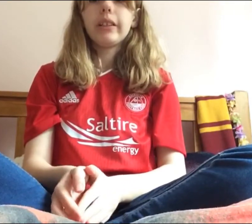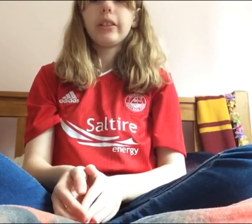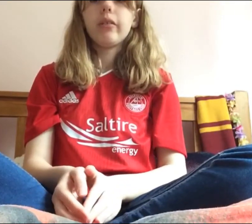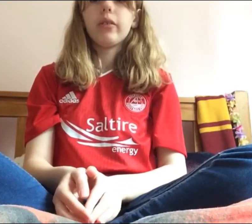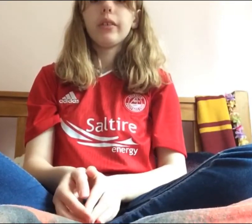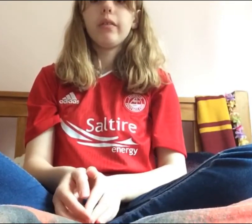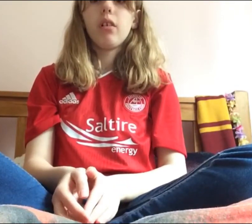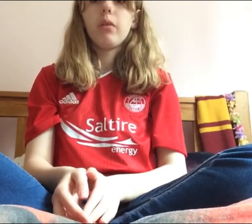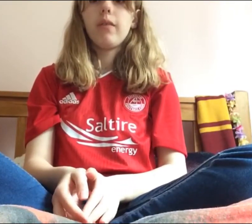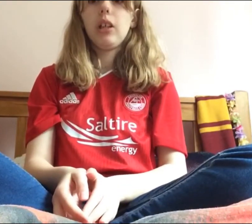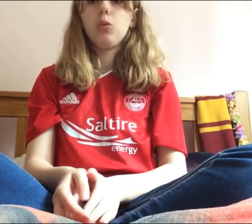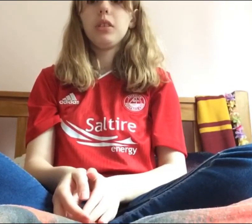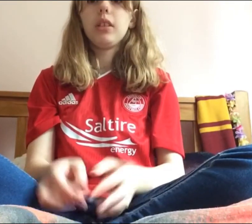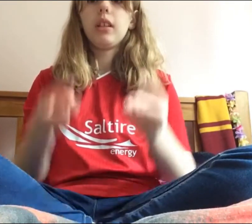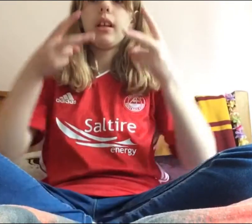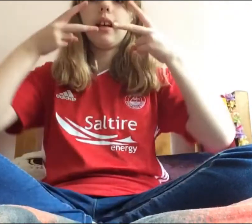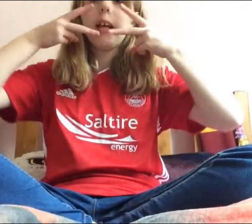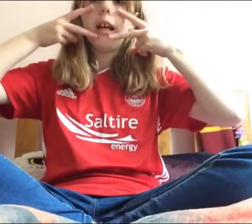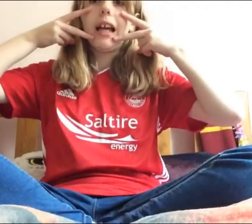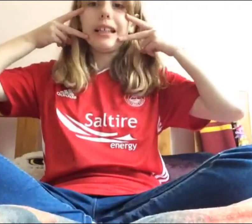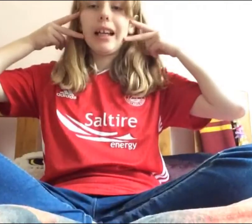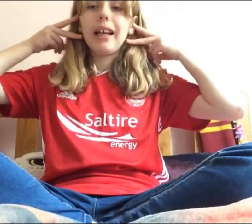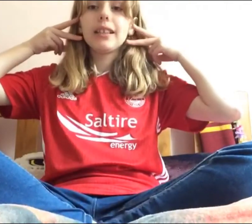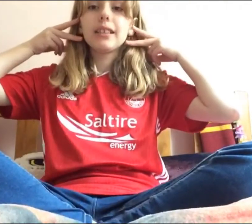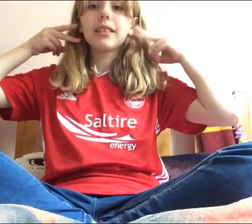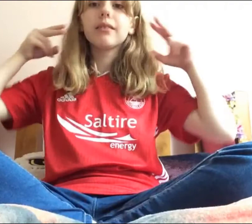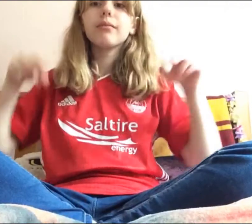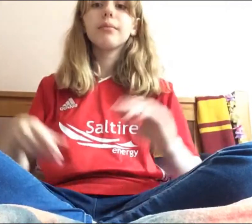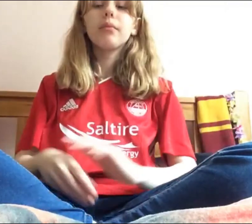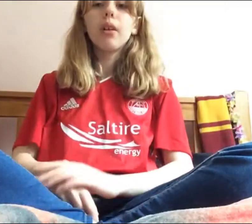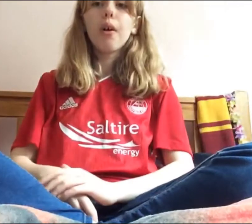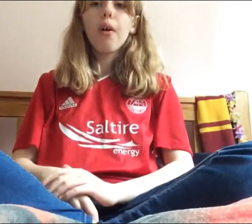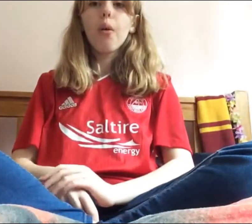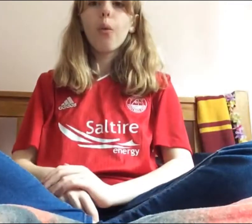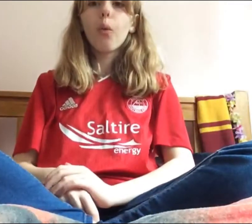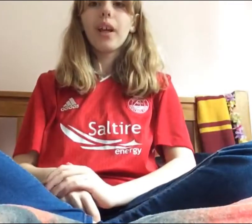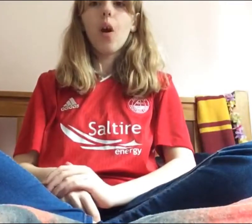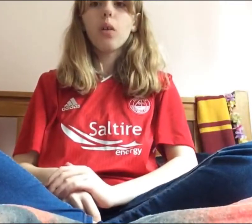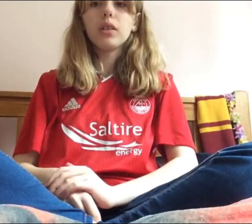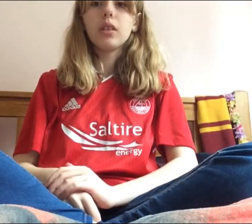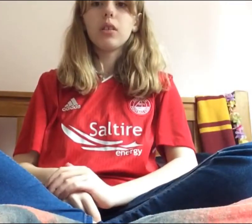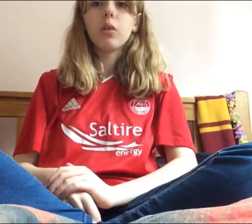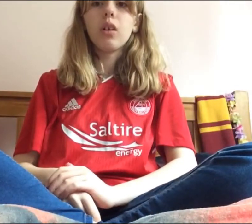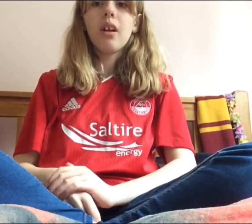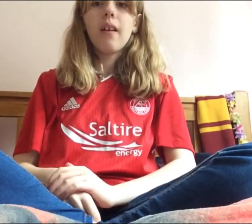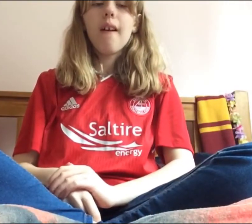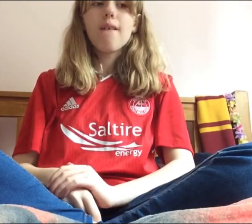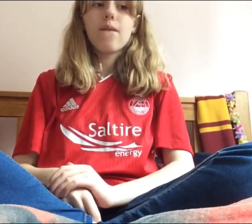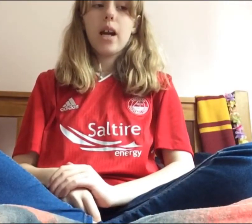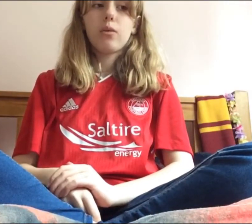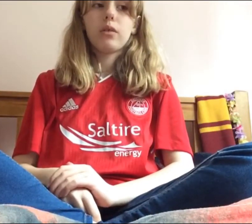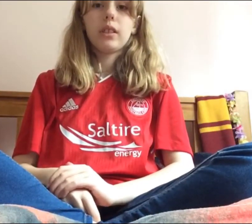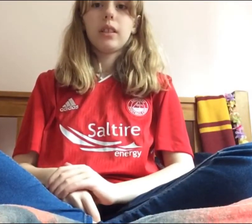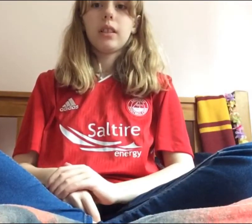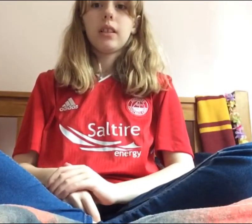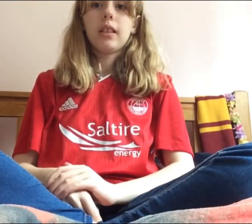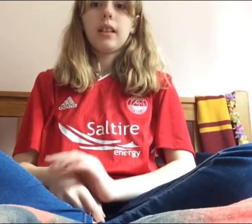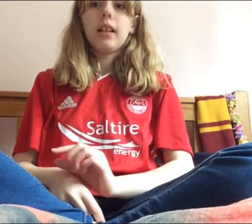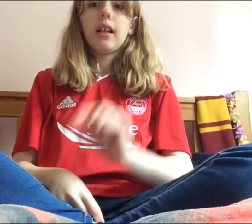So first of all, we found a cat. We also found